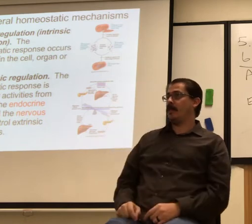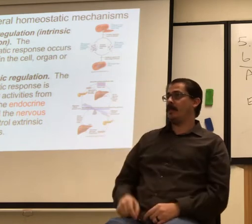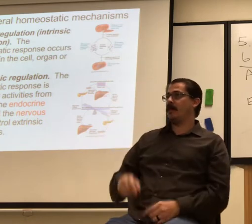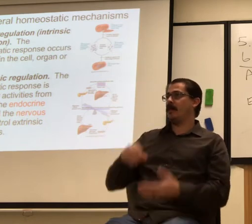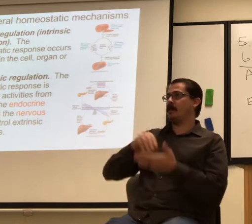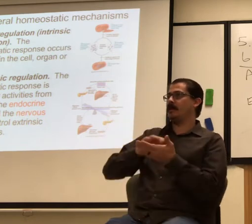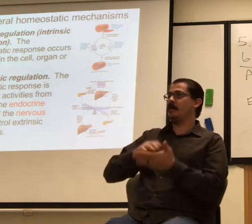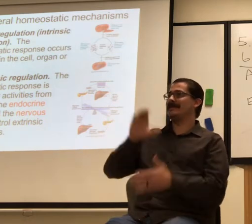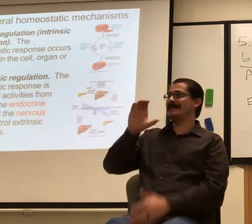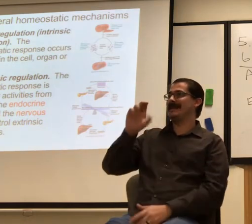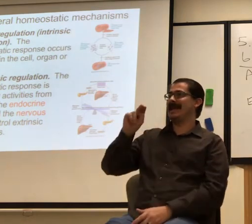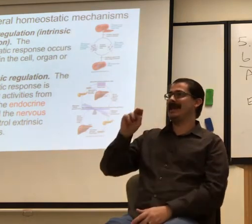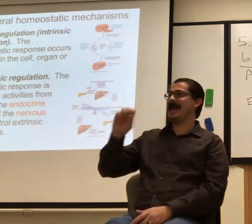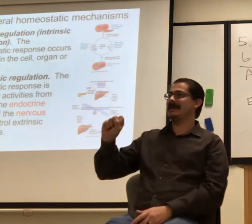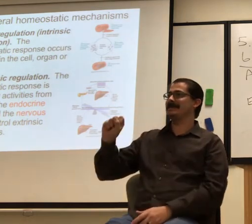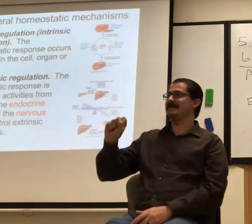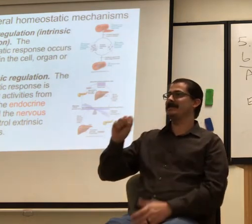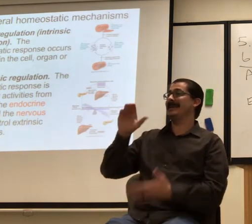CNS.